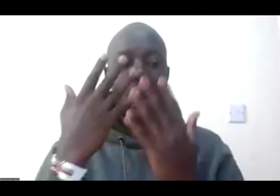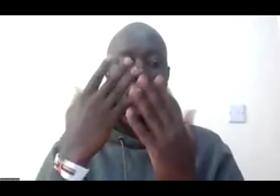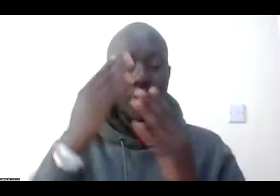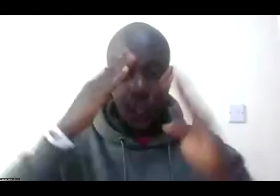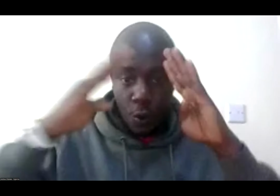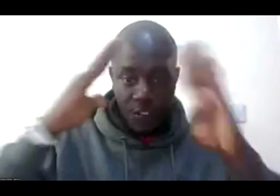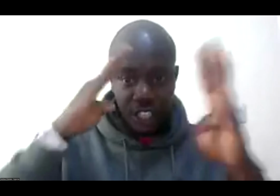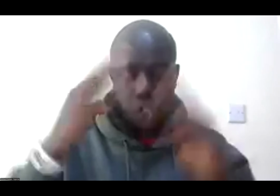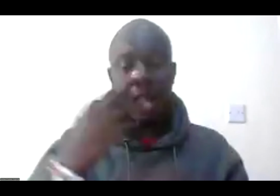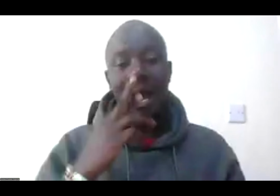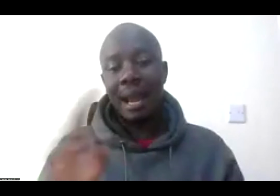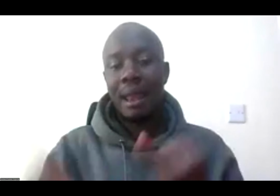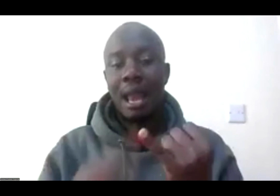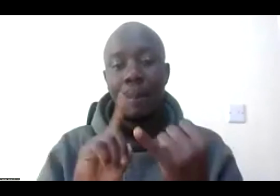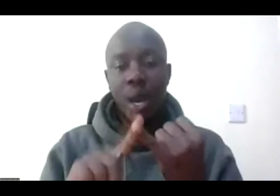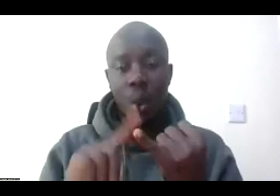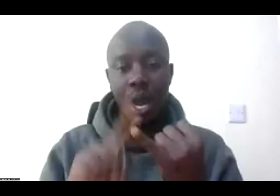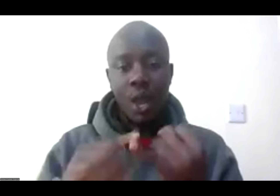So our users